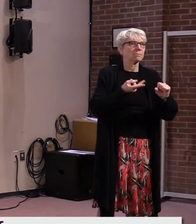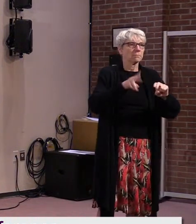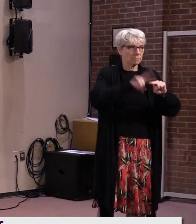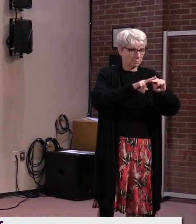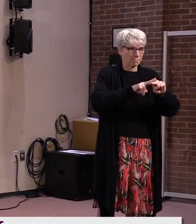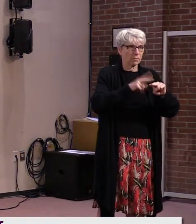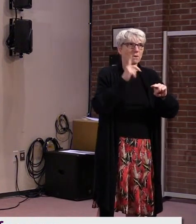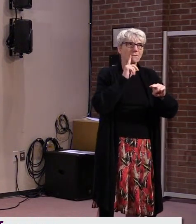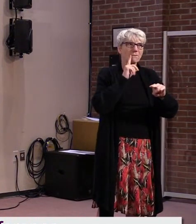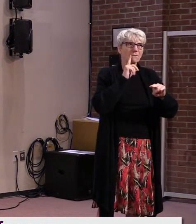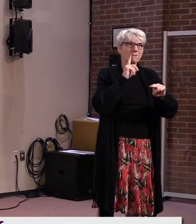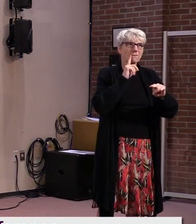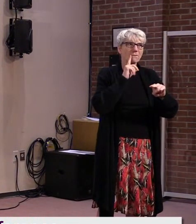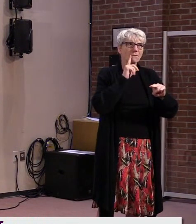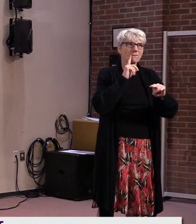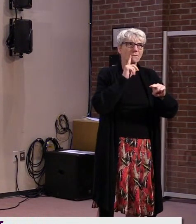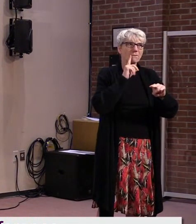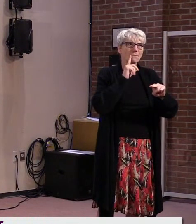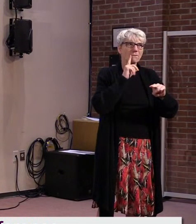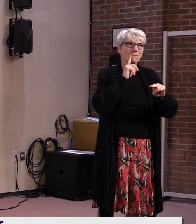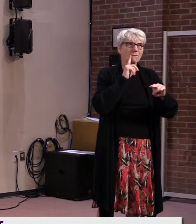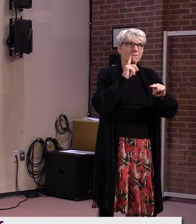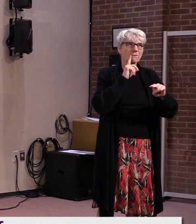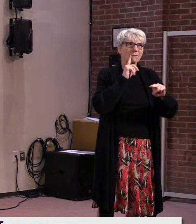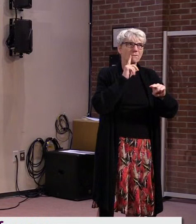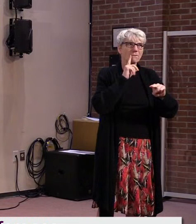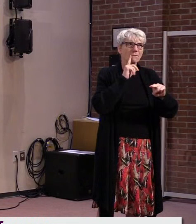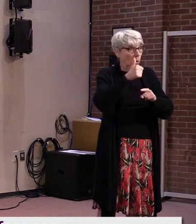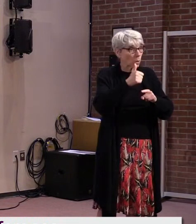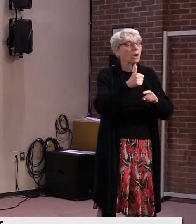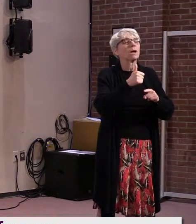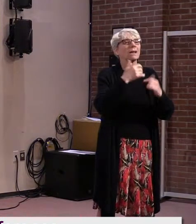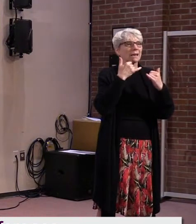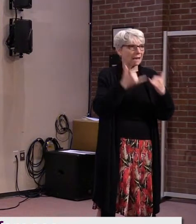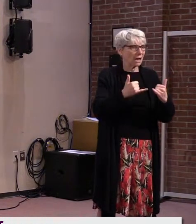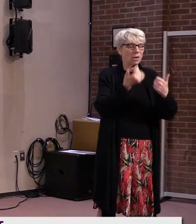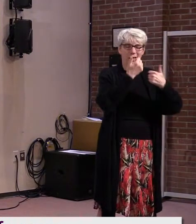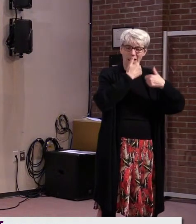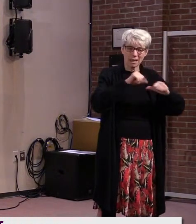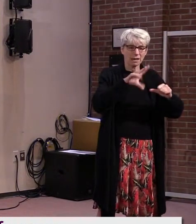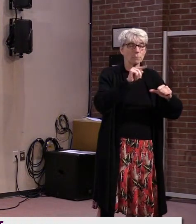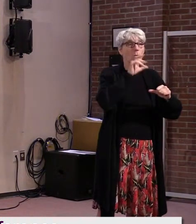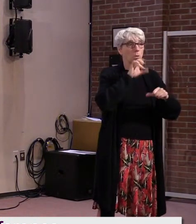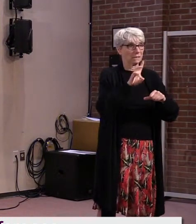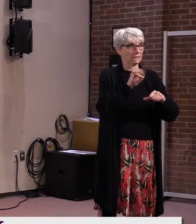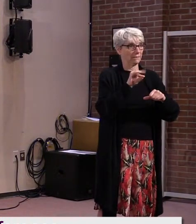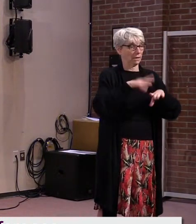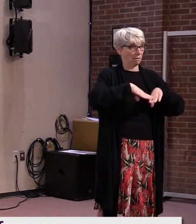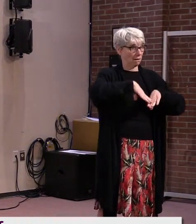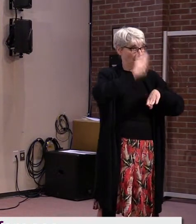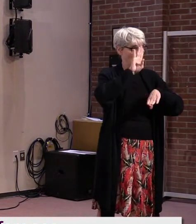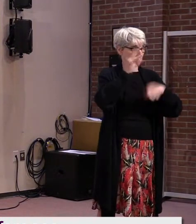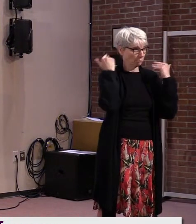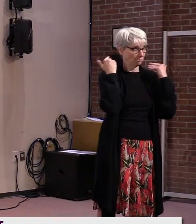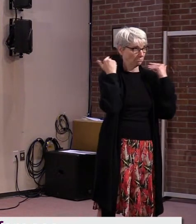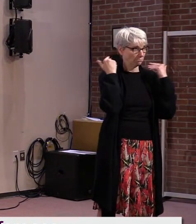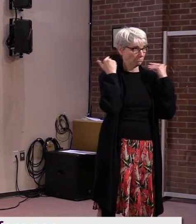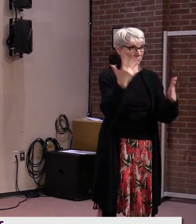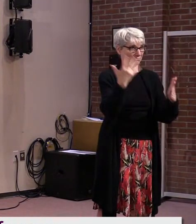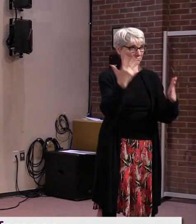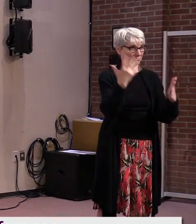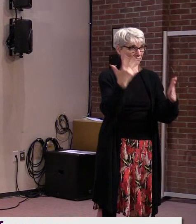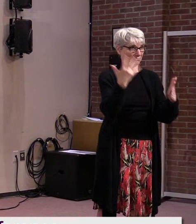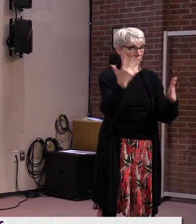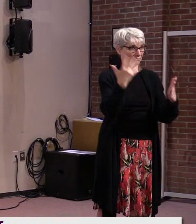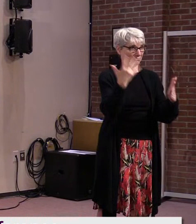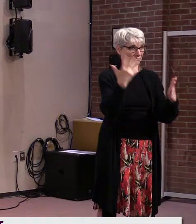vaccine, and starting tomorrow expands to any Vermonter 70 years and older. Then on Friday,